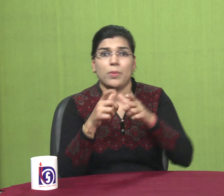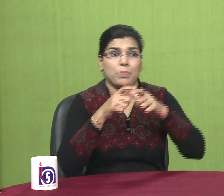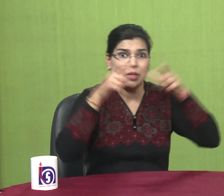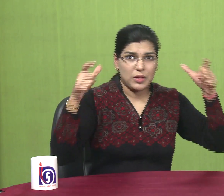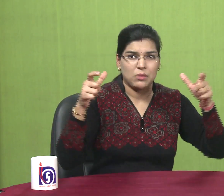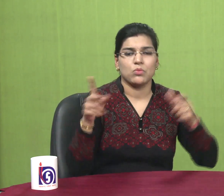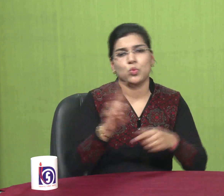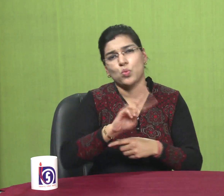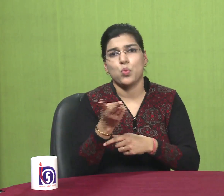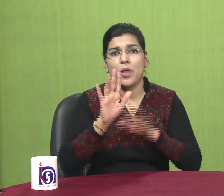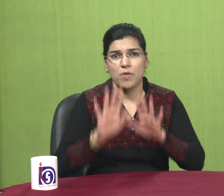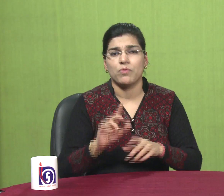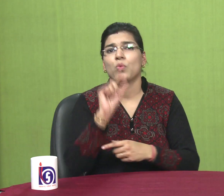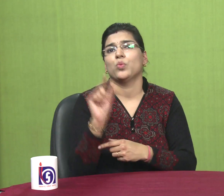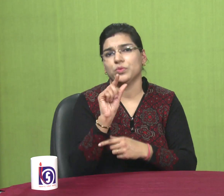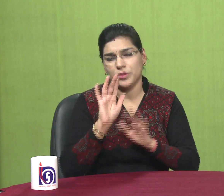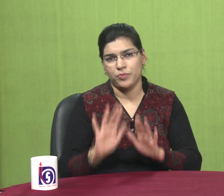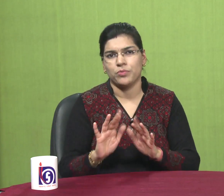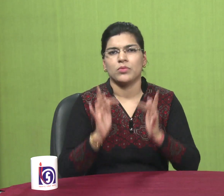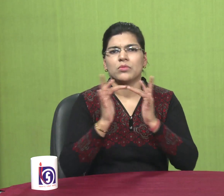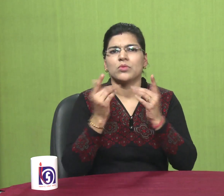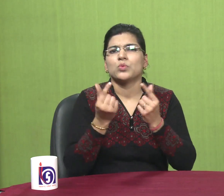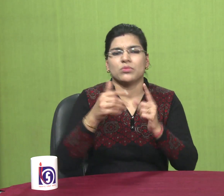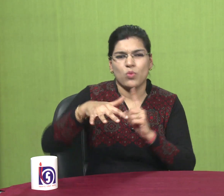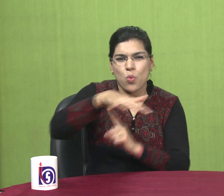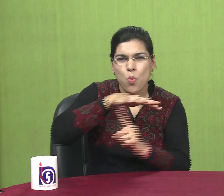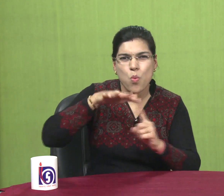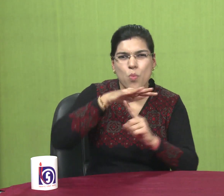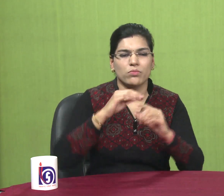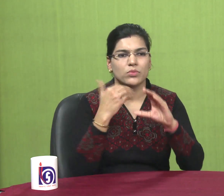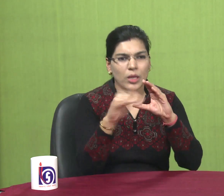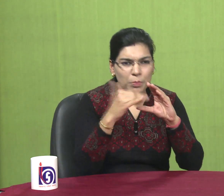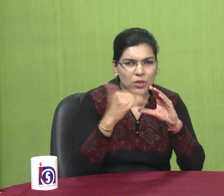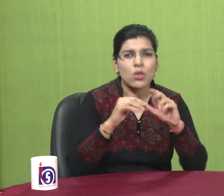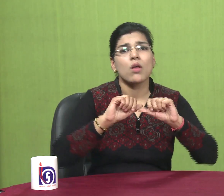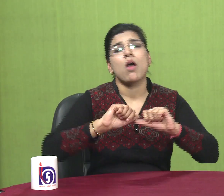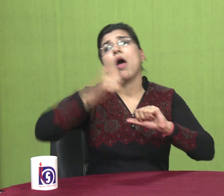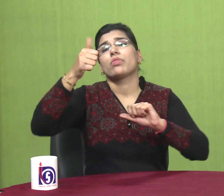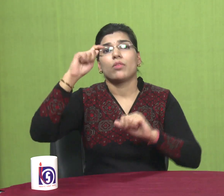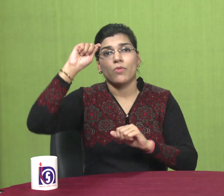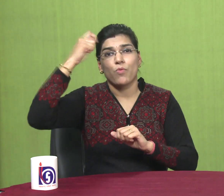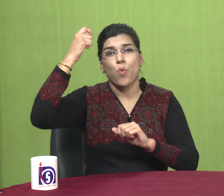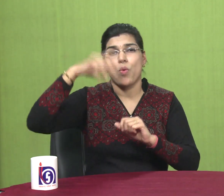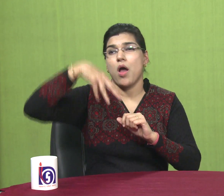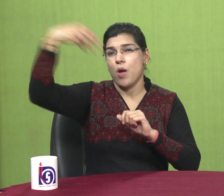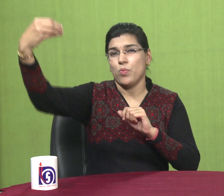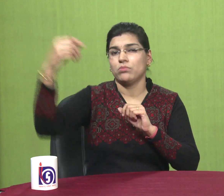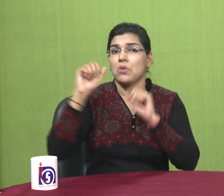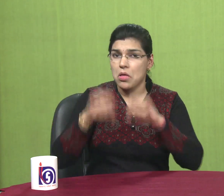is a worldwide network of computer networks. It is an interconnection of large